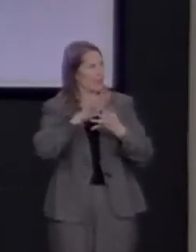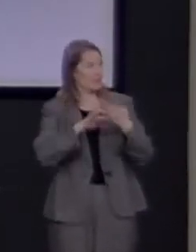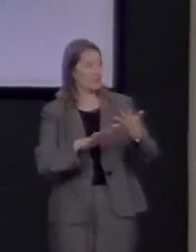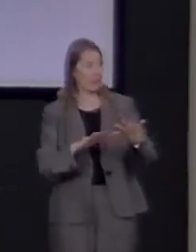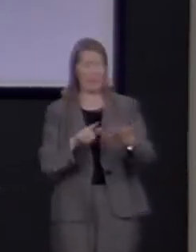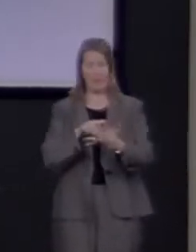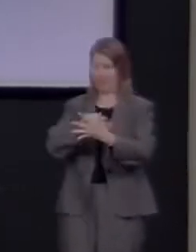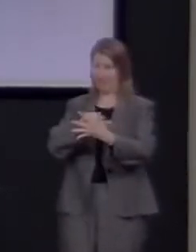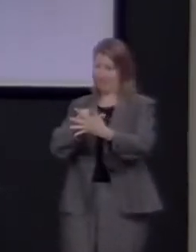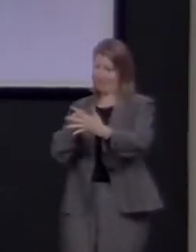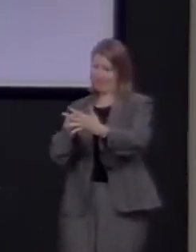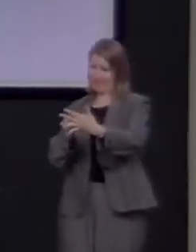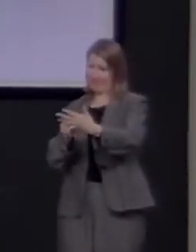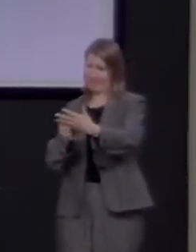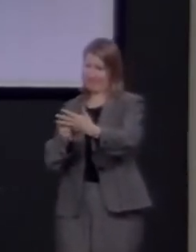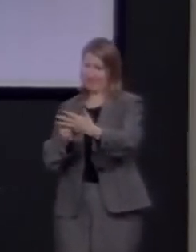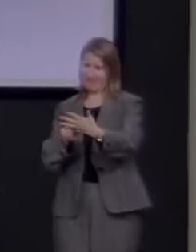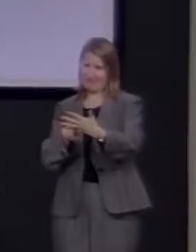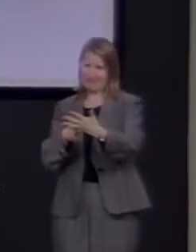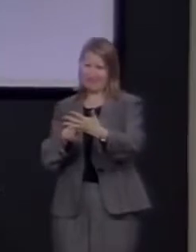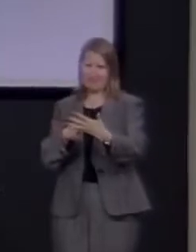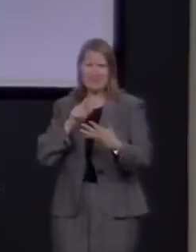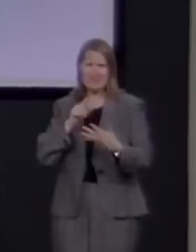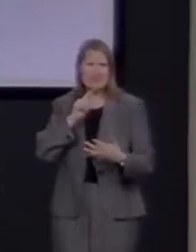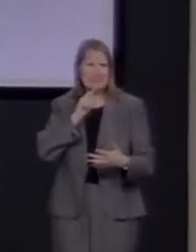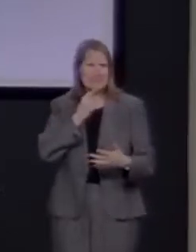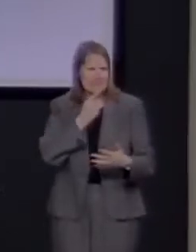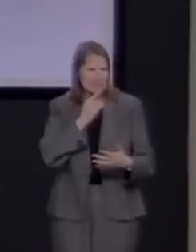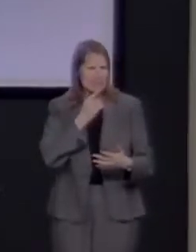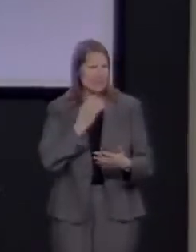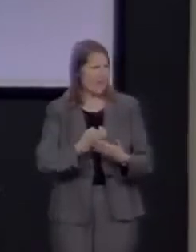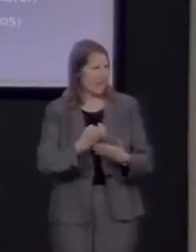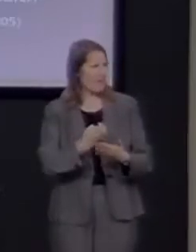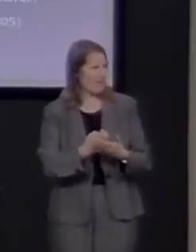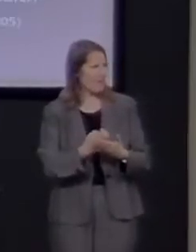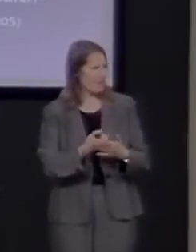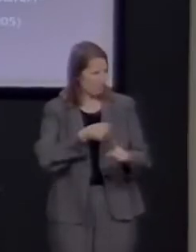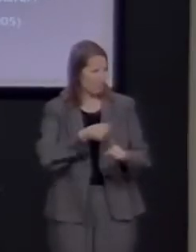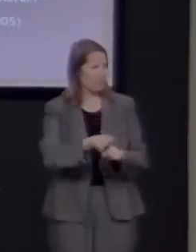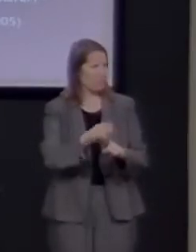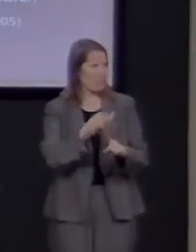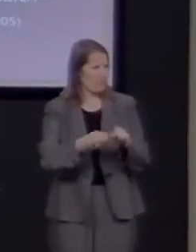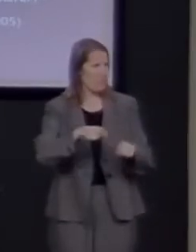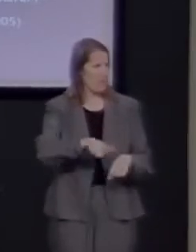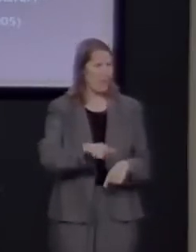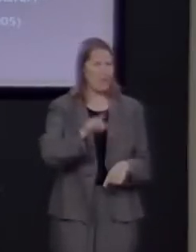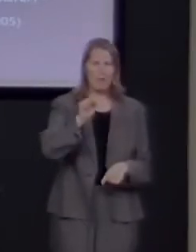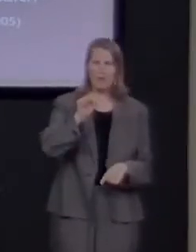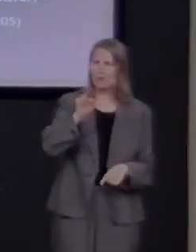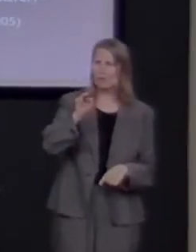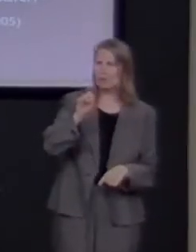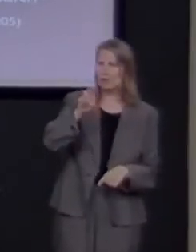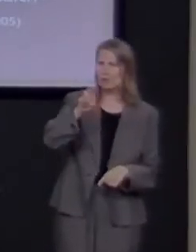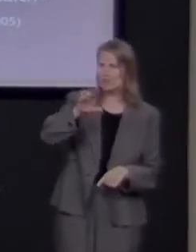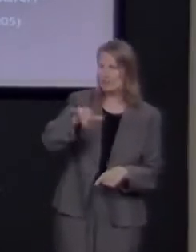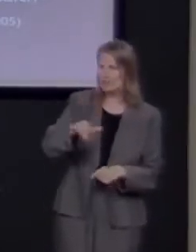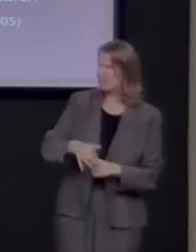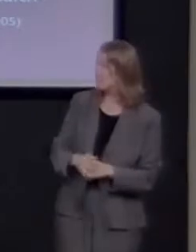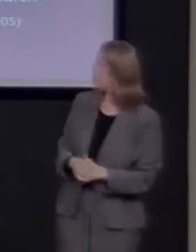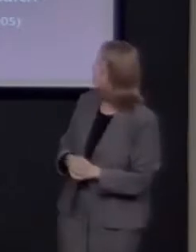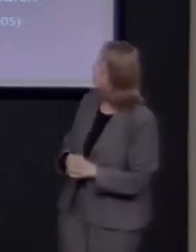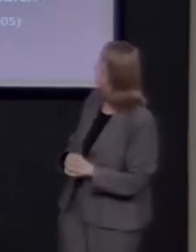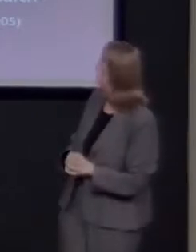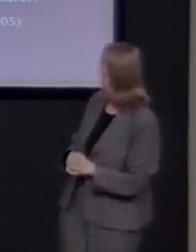the dramatic economic repercussions of low numeracy. And here's a domain in which